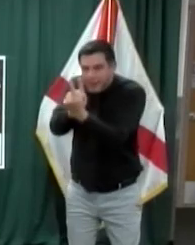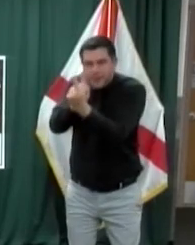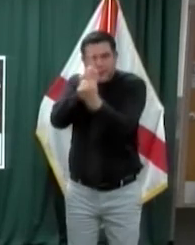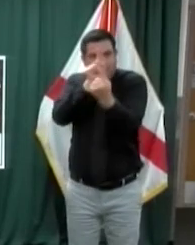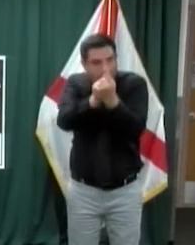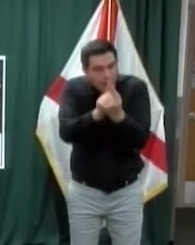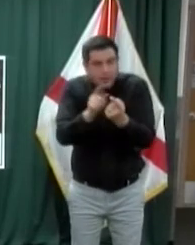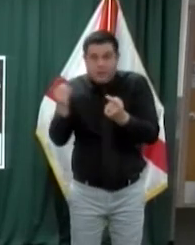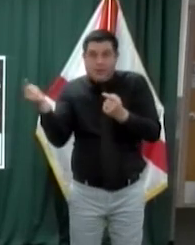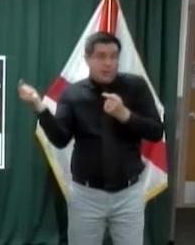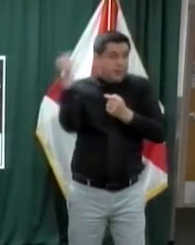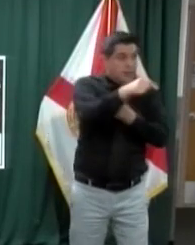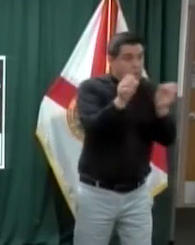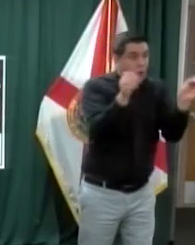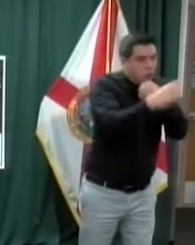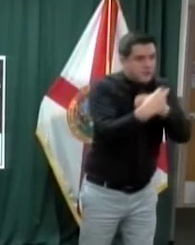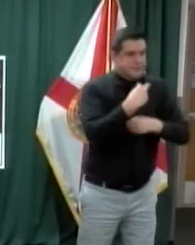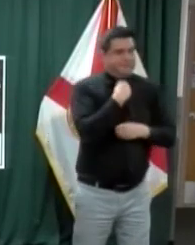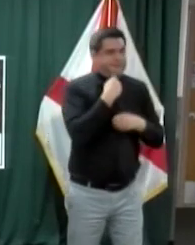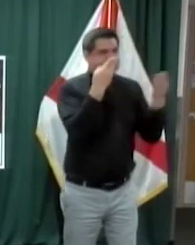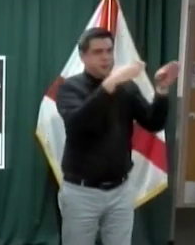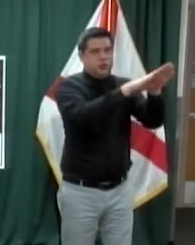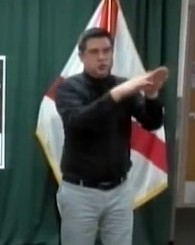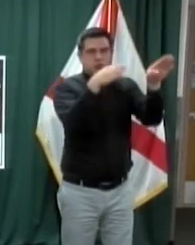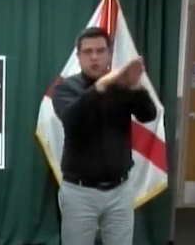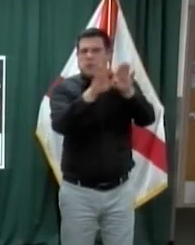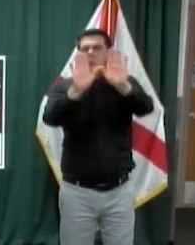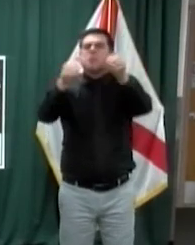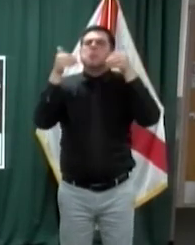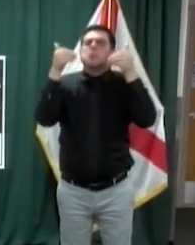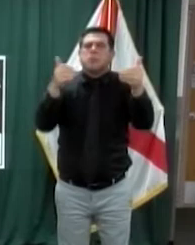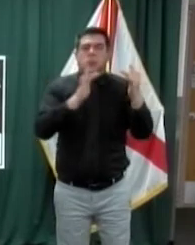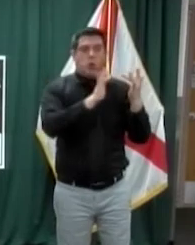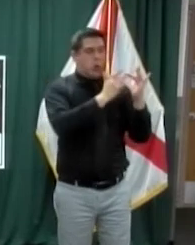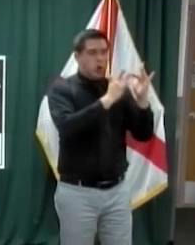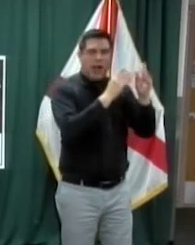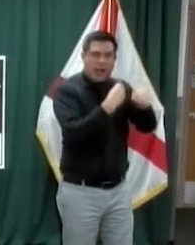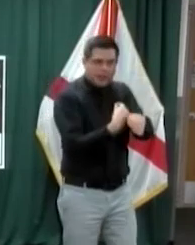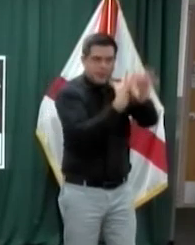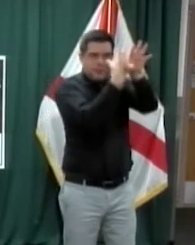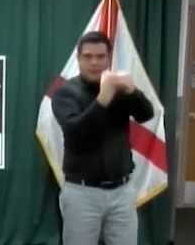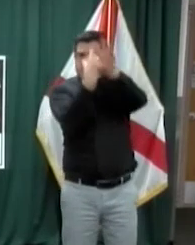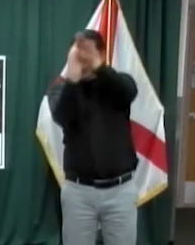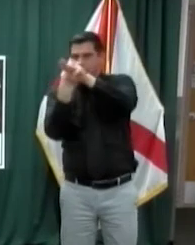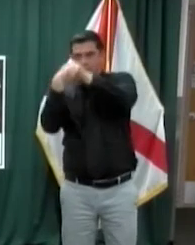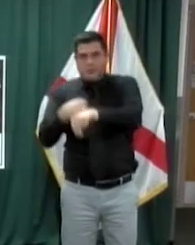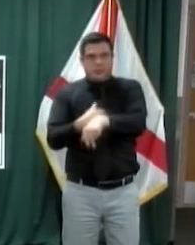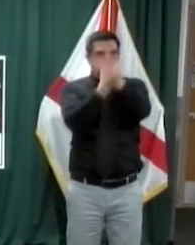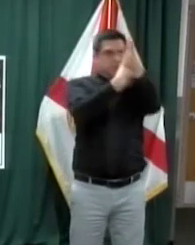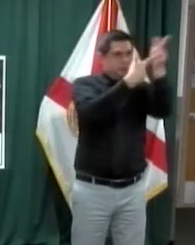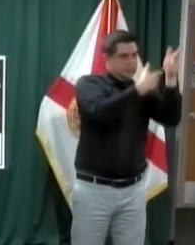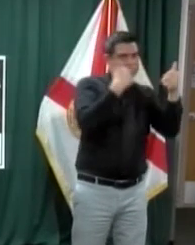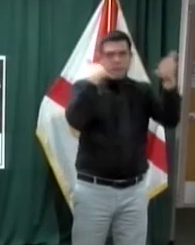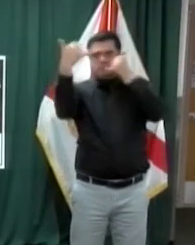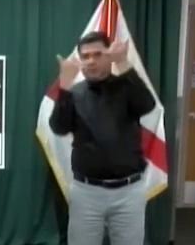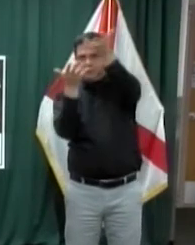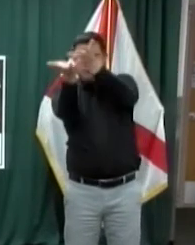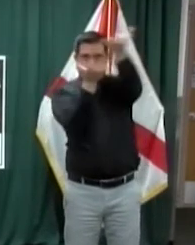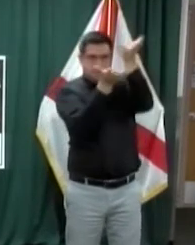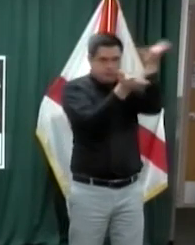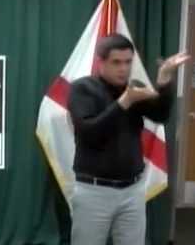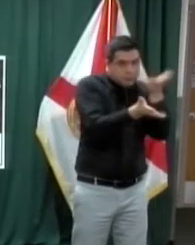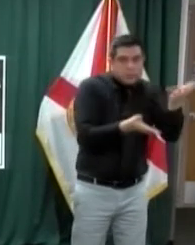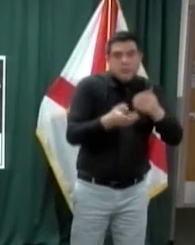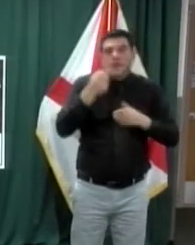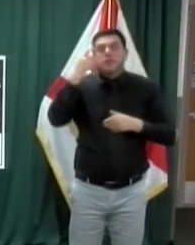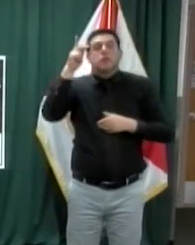our CareerSource career consultants are available to provide one-on-one services to both career seekers and businesses.